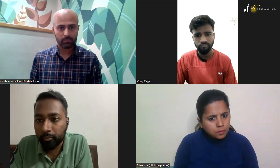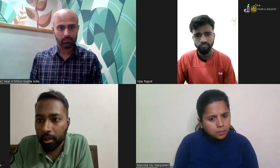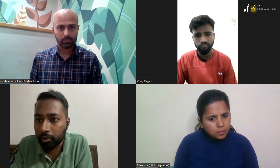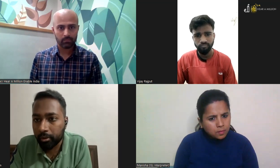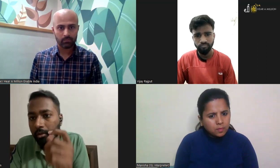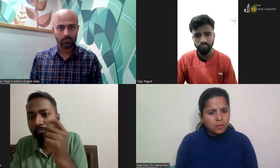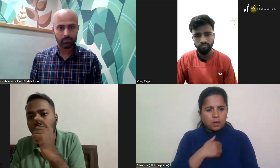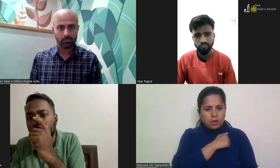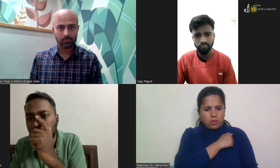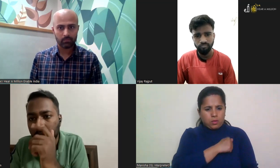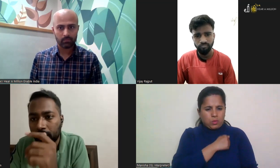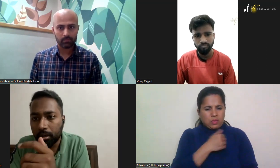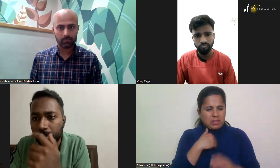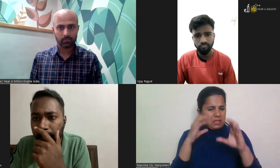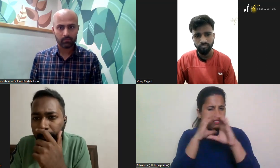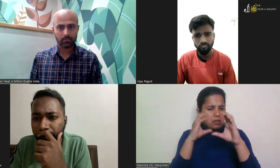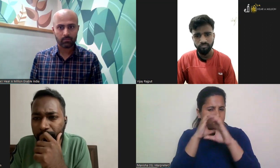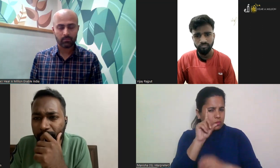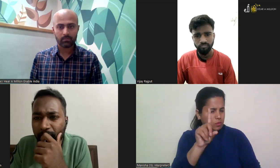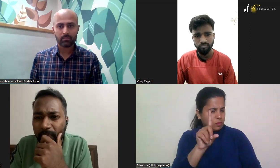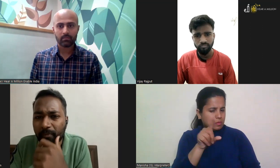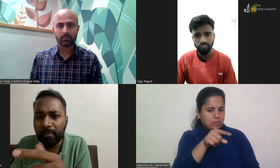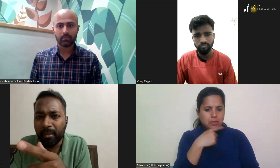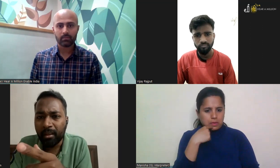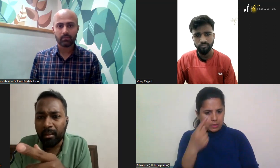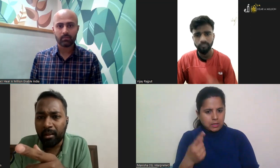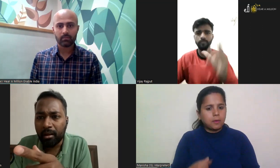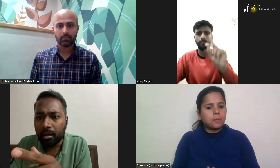Sorry, ma'am, I have a confusion.